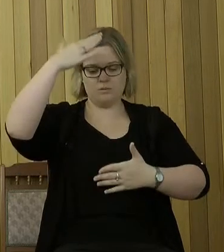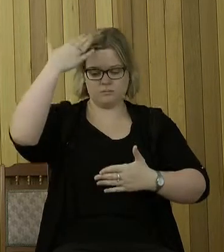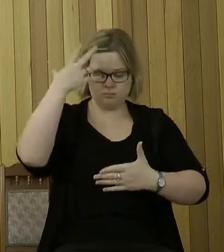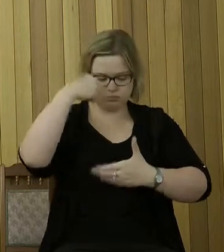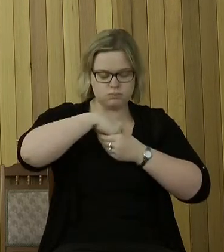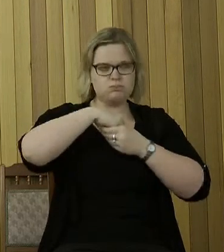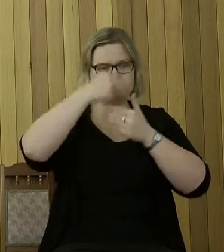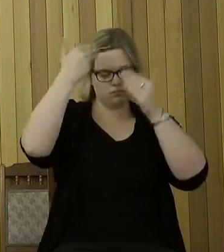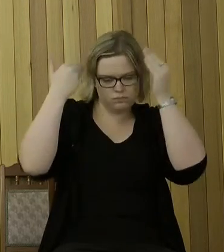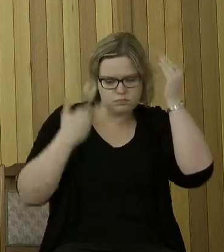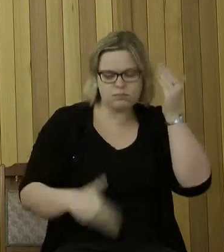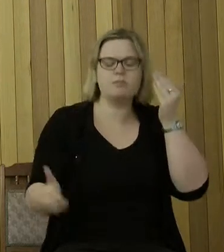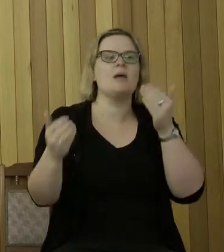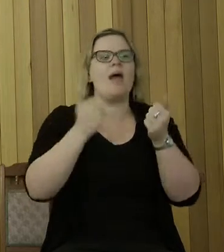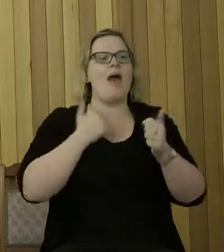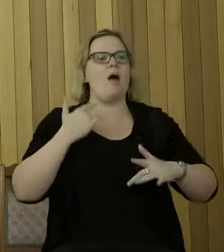life today.